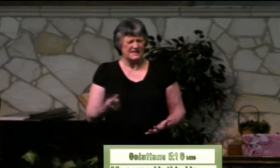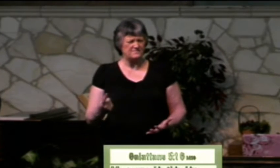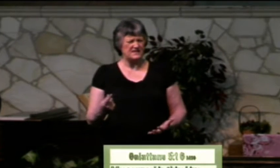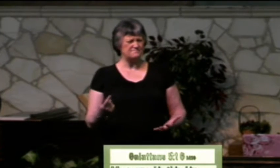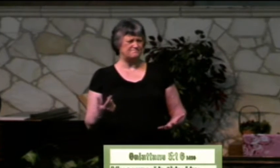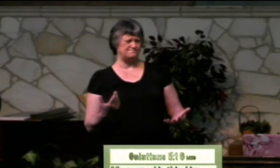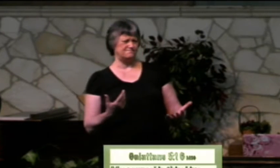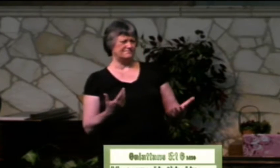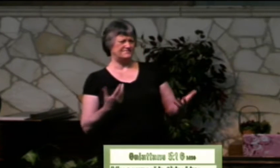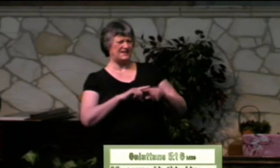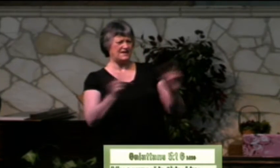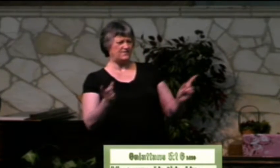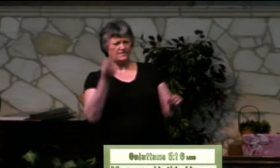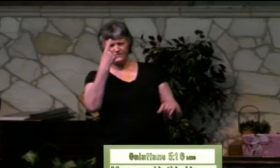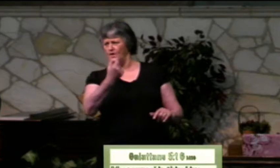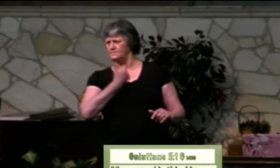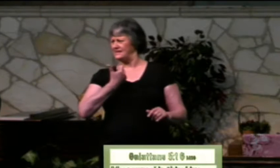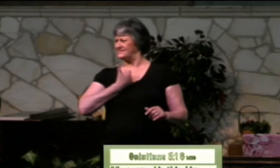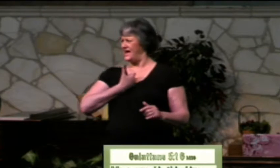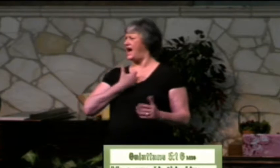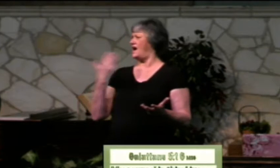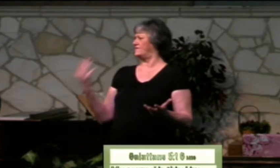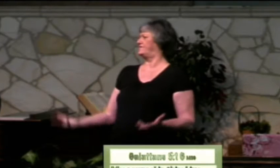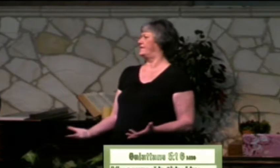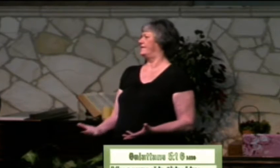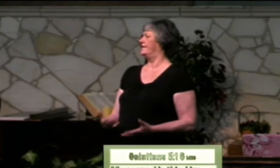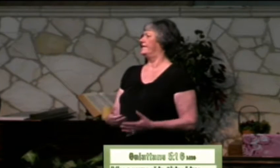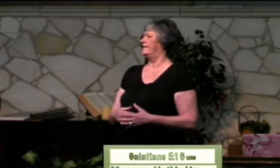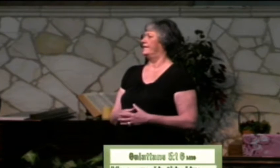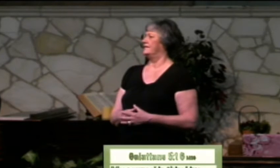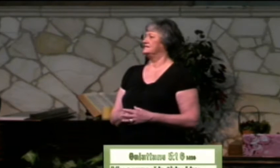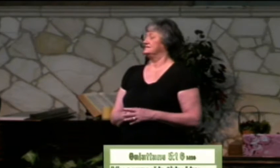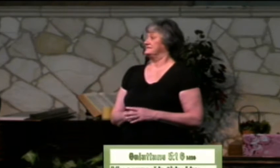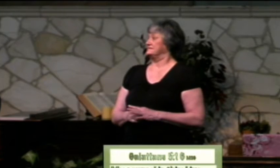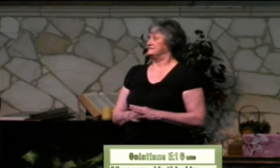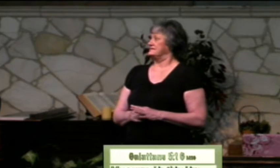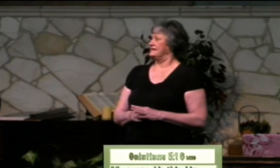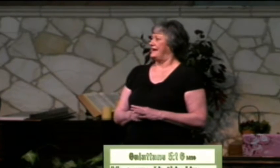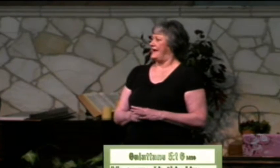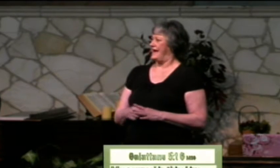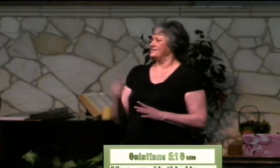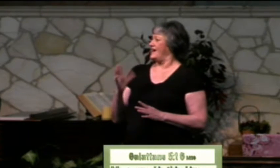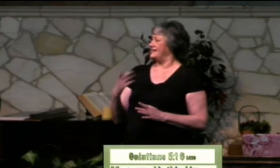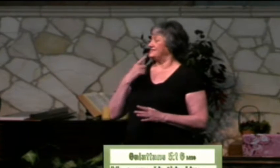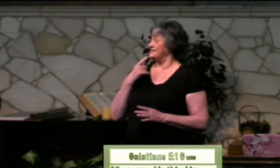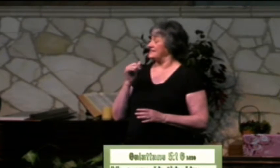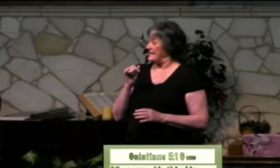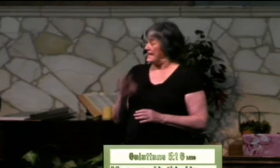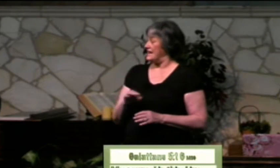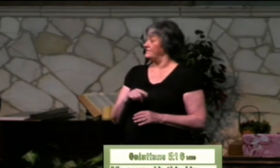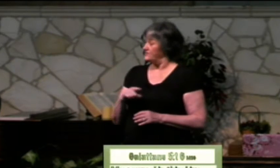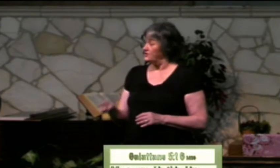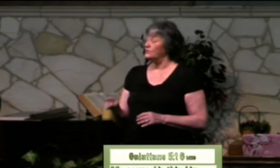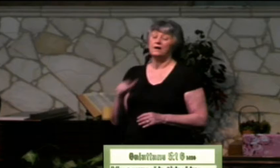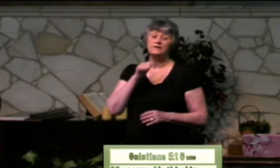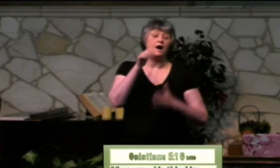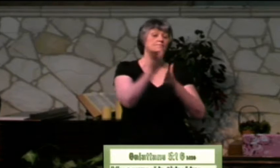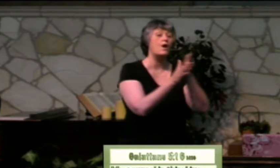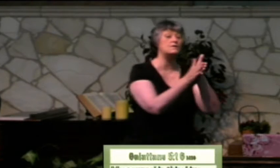something different for myself. And God says, if you are not